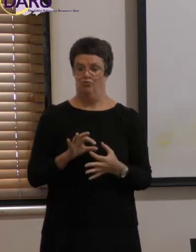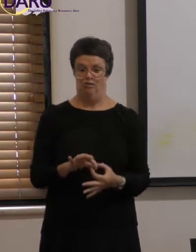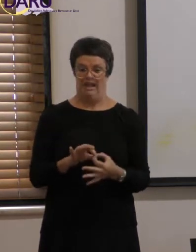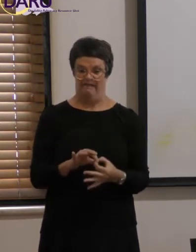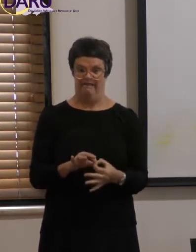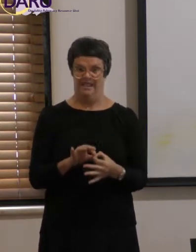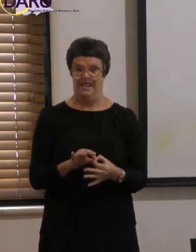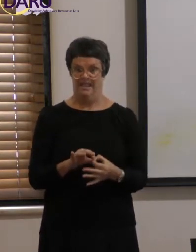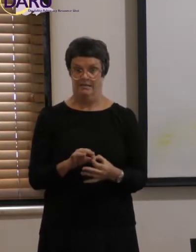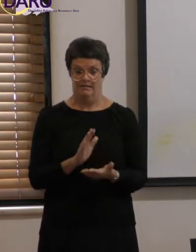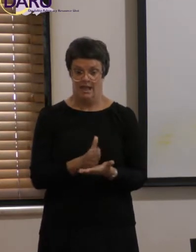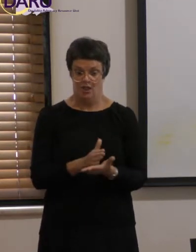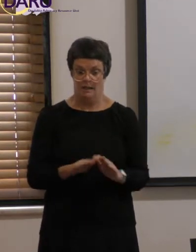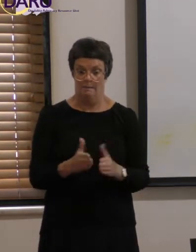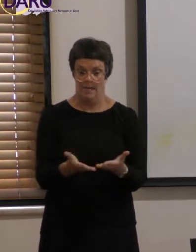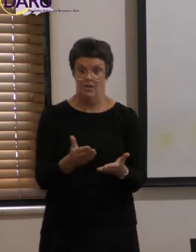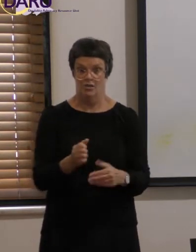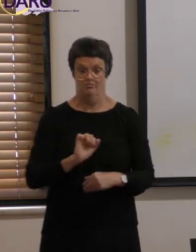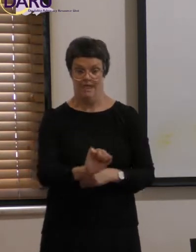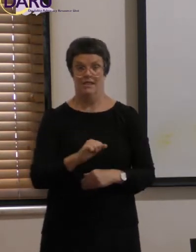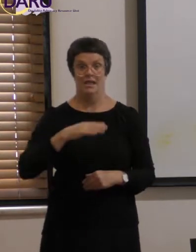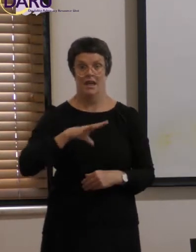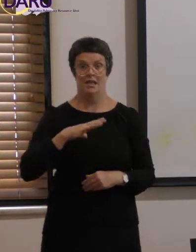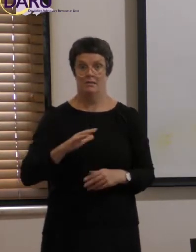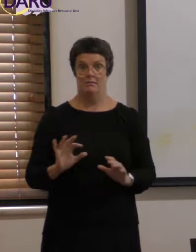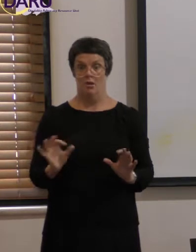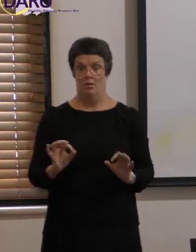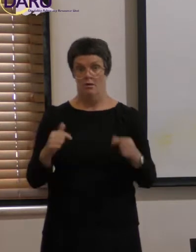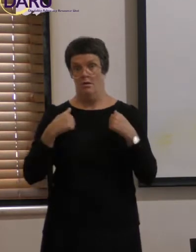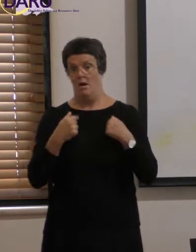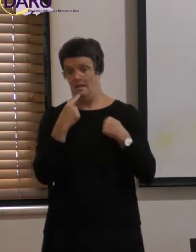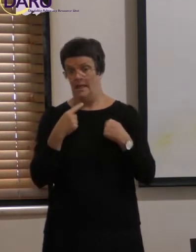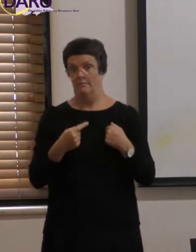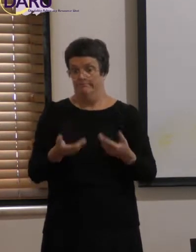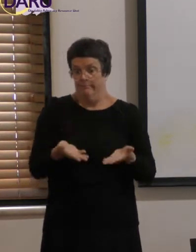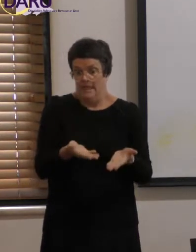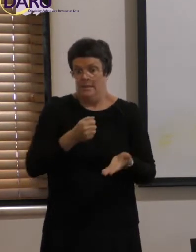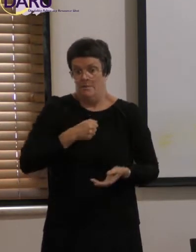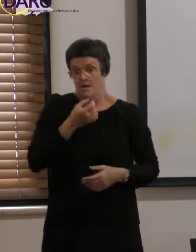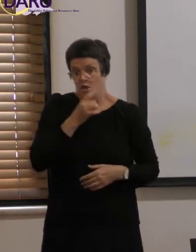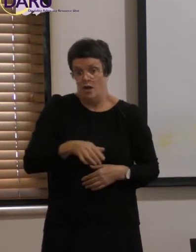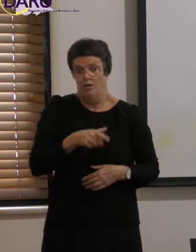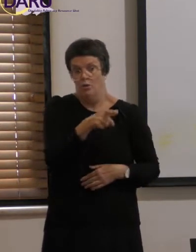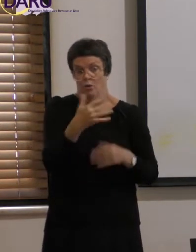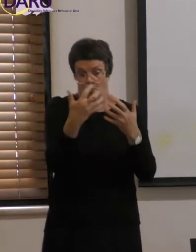and said, here he is, you sort it out. And they've sorted it out.